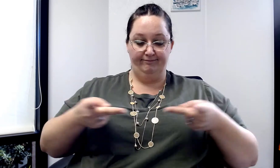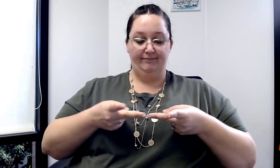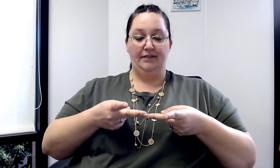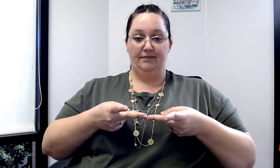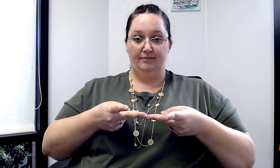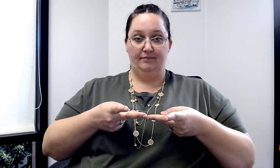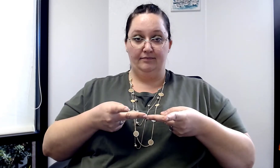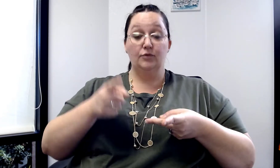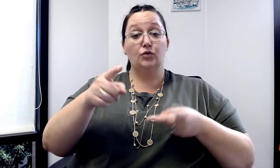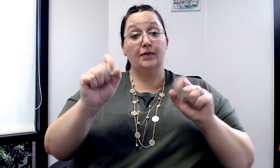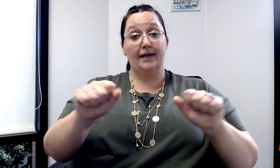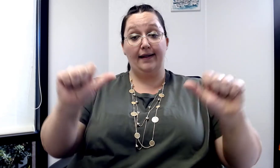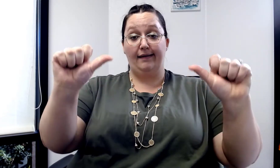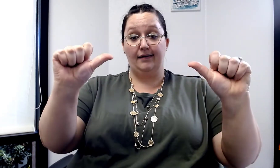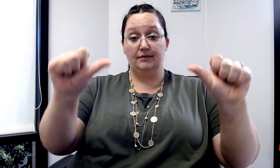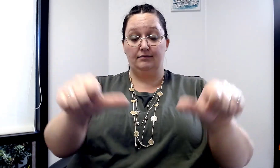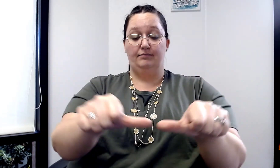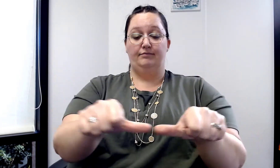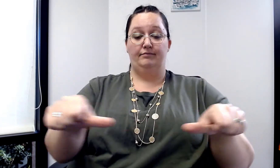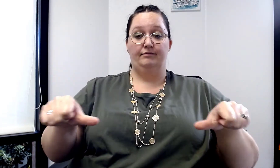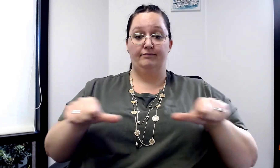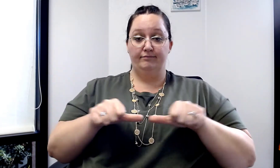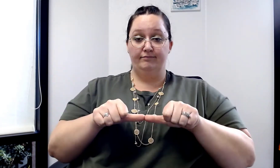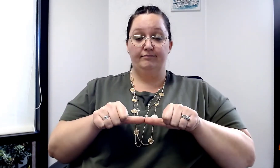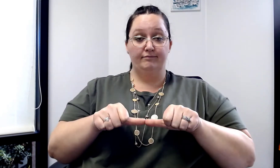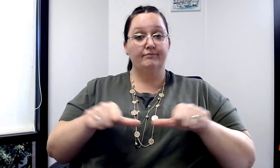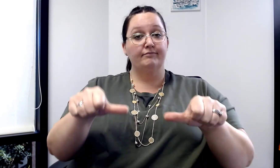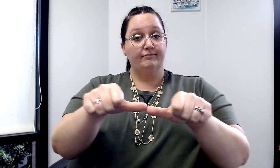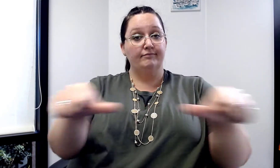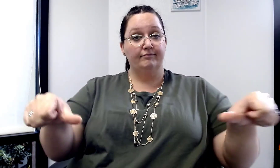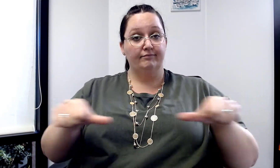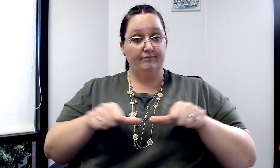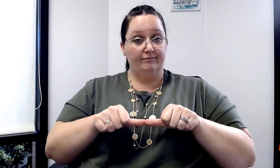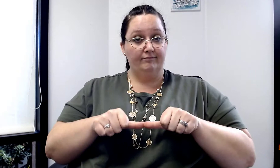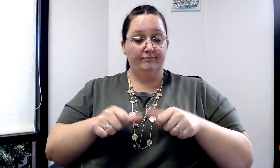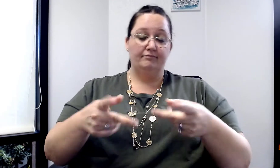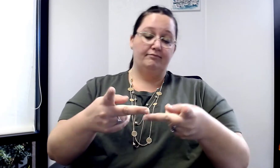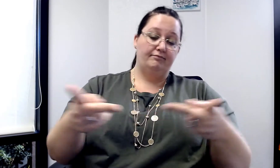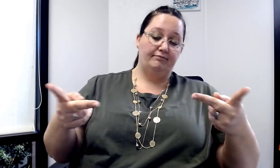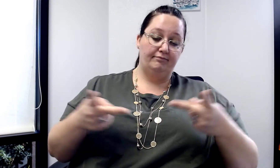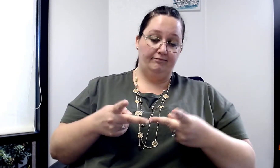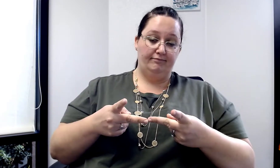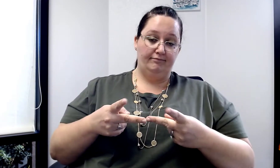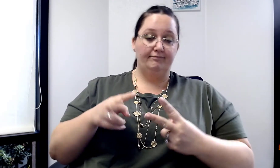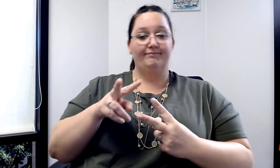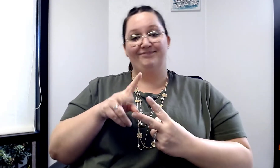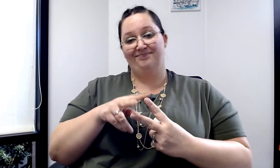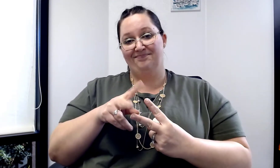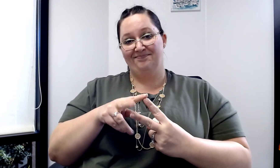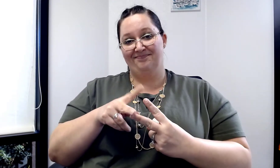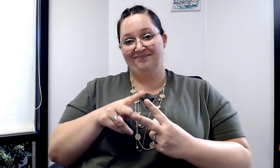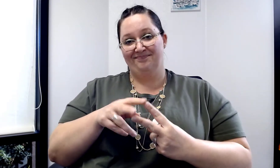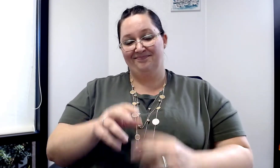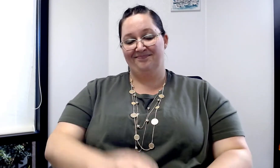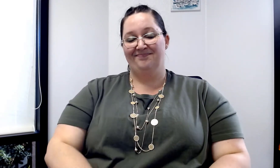you. Place. You can also use open A's, like area. Place, area, same sign.